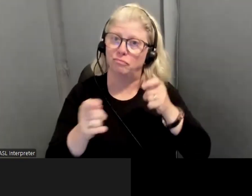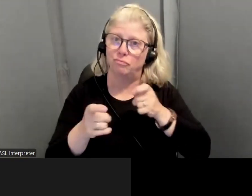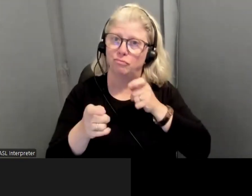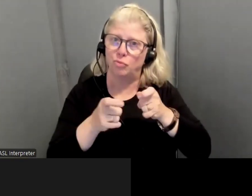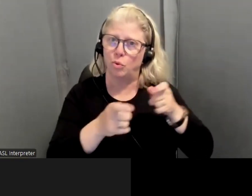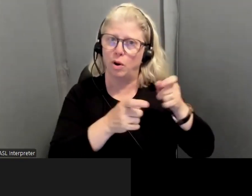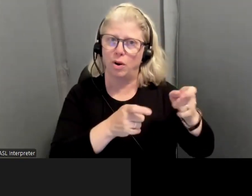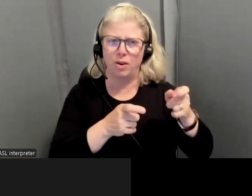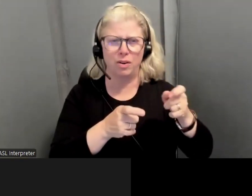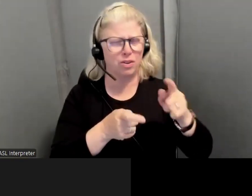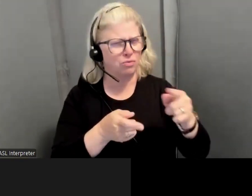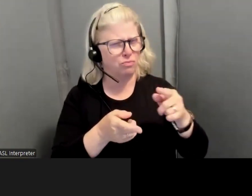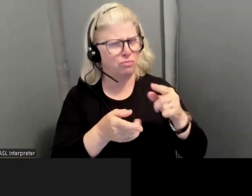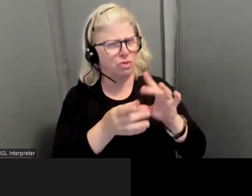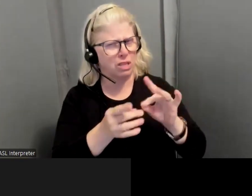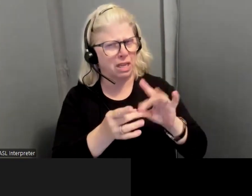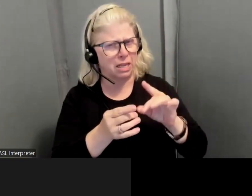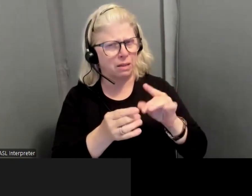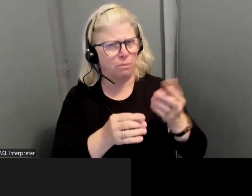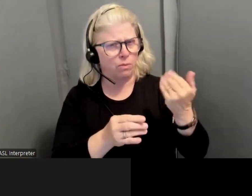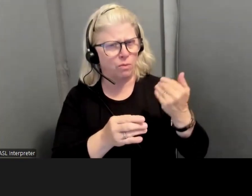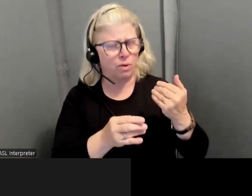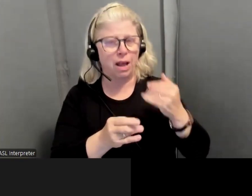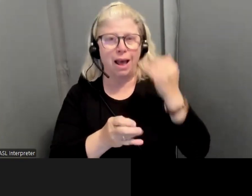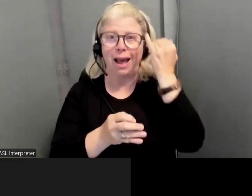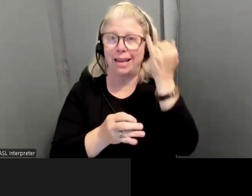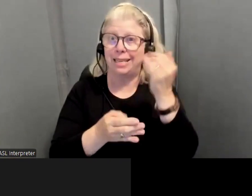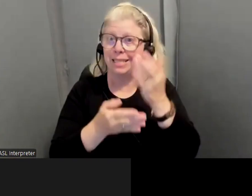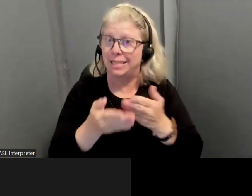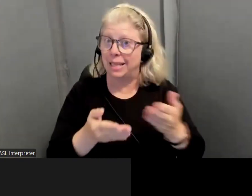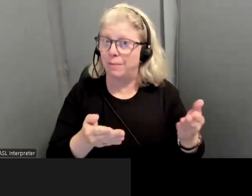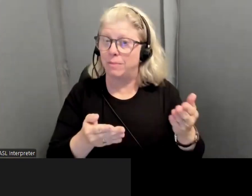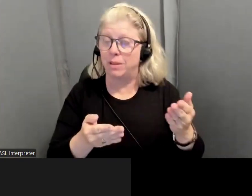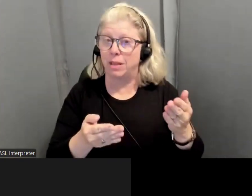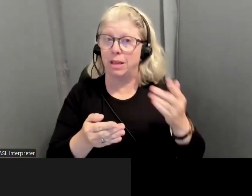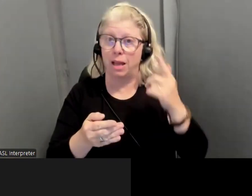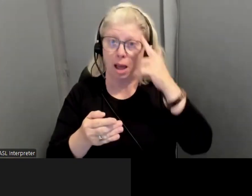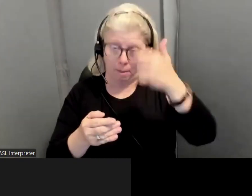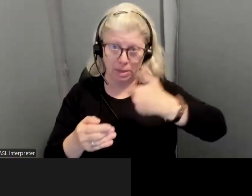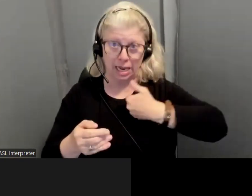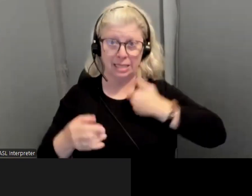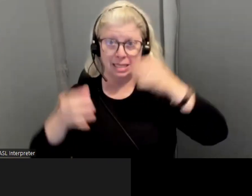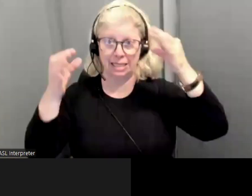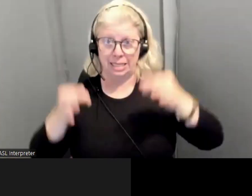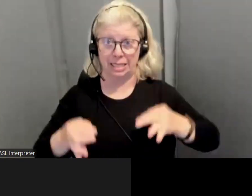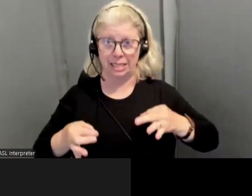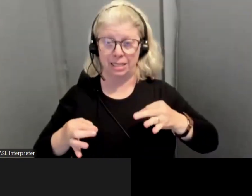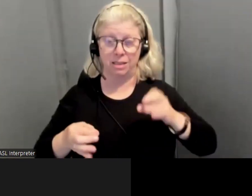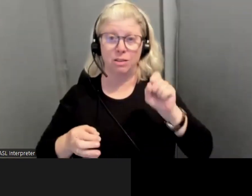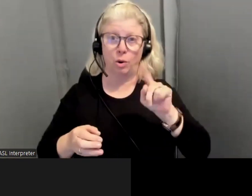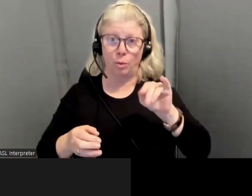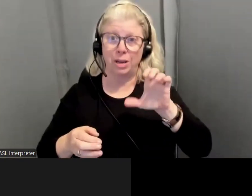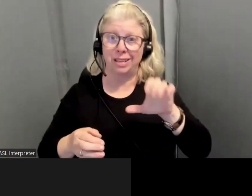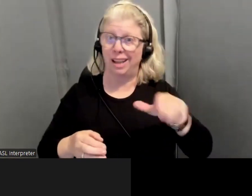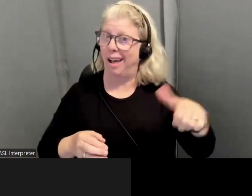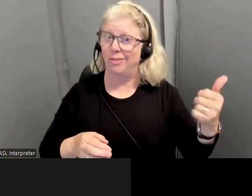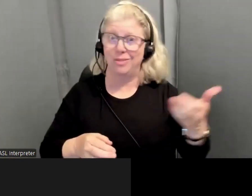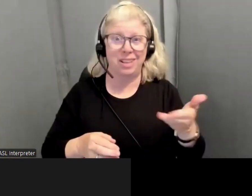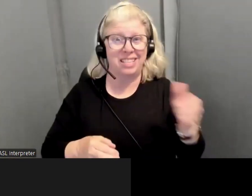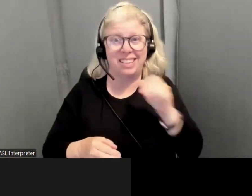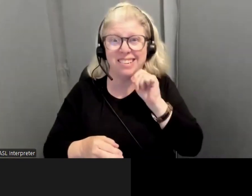You alluded to that a little bit earlier, the notion that some things are up to us, as the Stoics say, and other things are